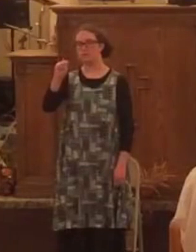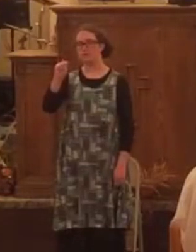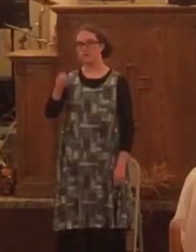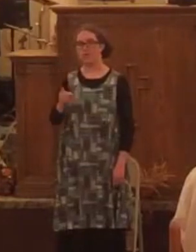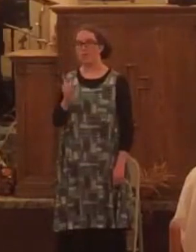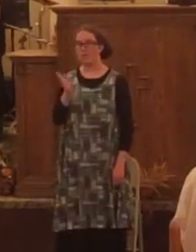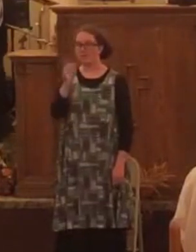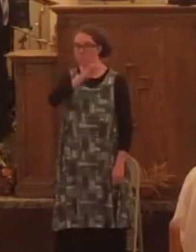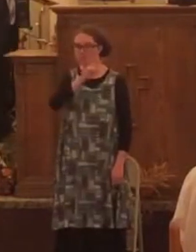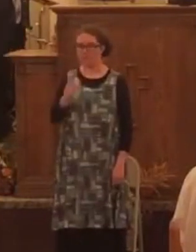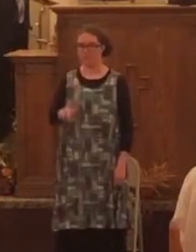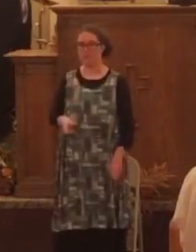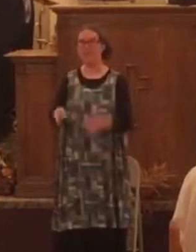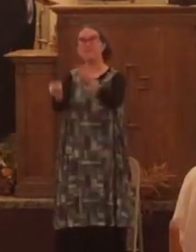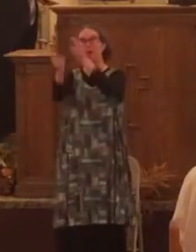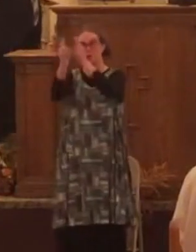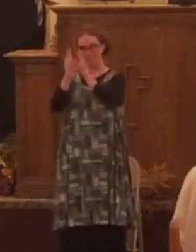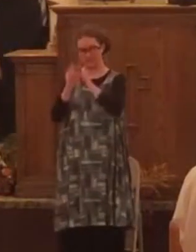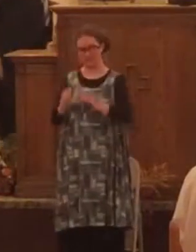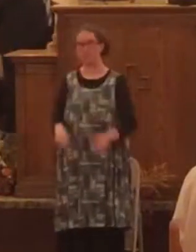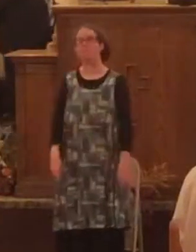The thing about the Lord, he's very honest.